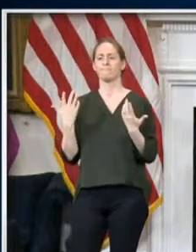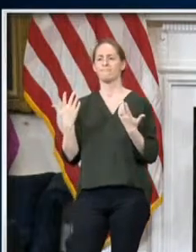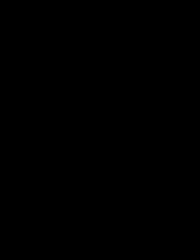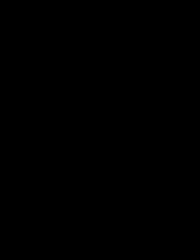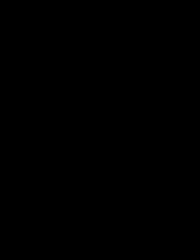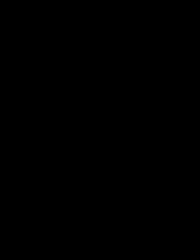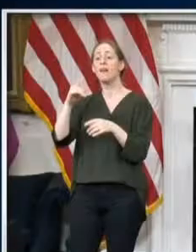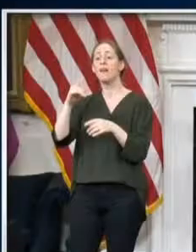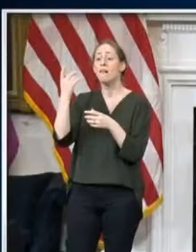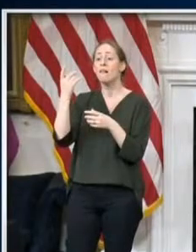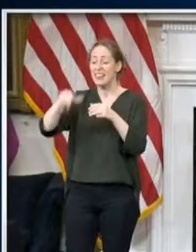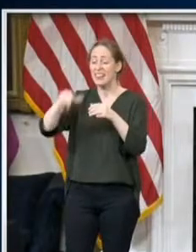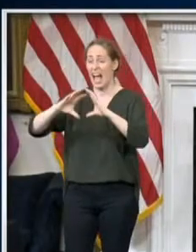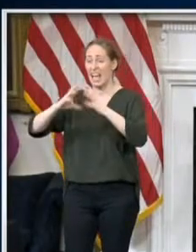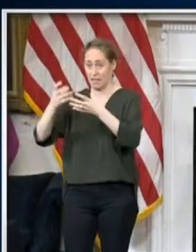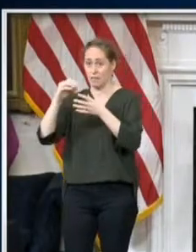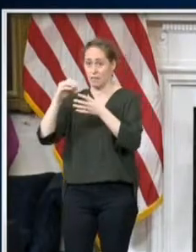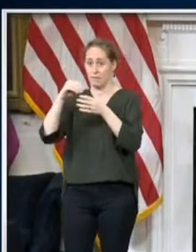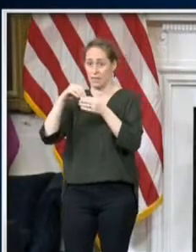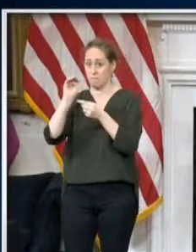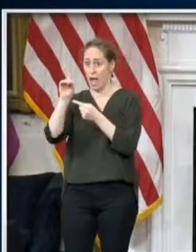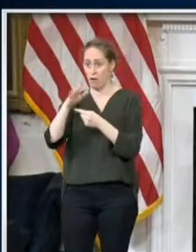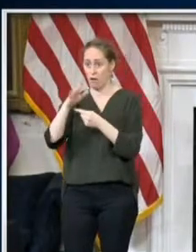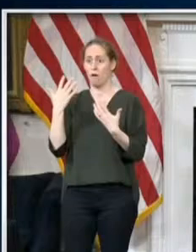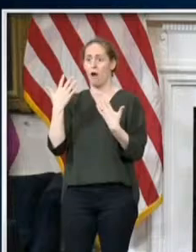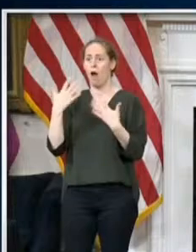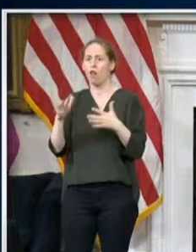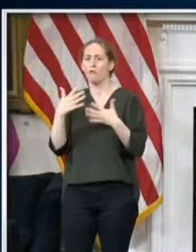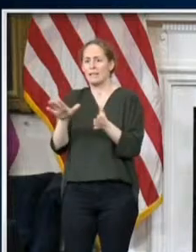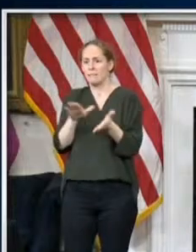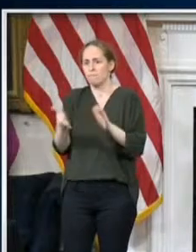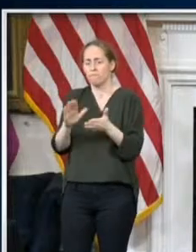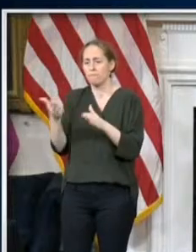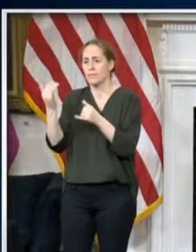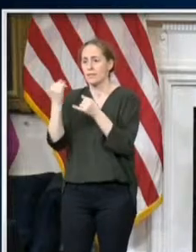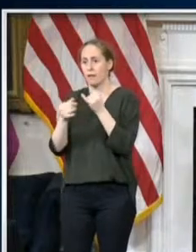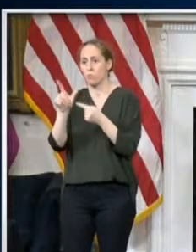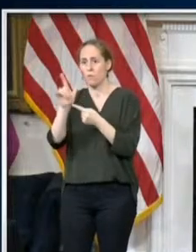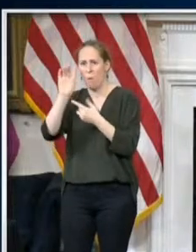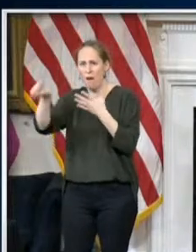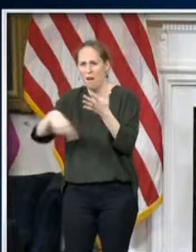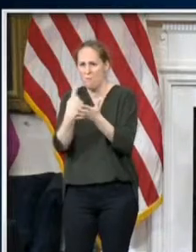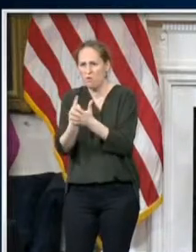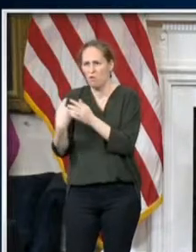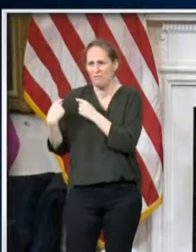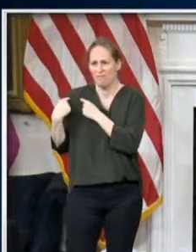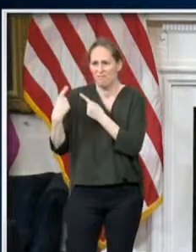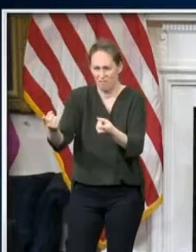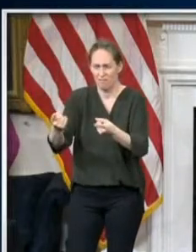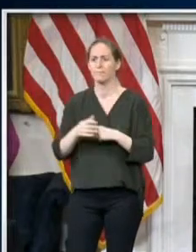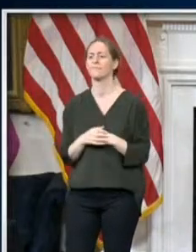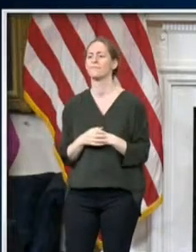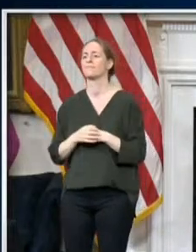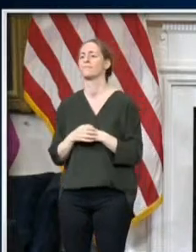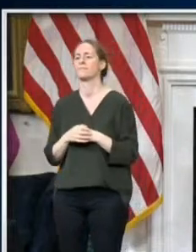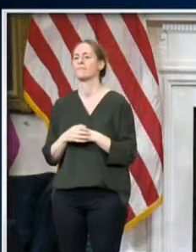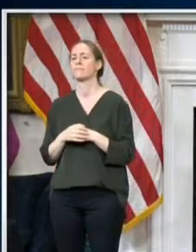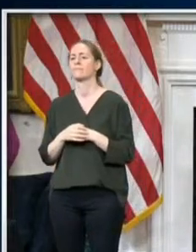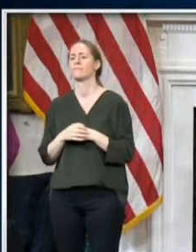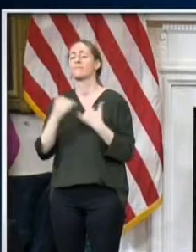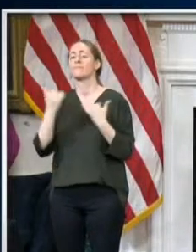hours. Our entire COVID response team is on high alert, and we will continue